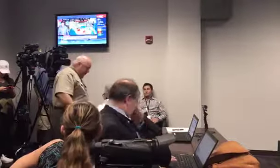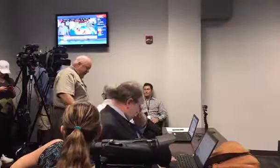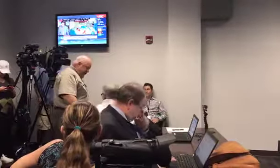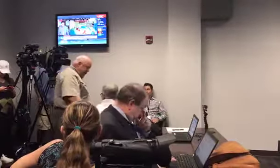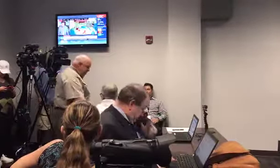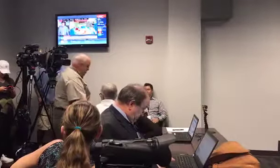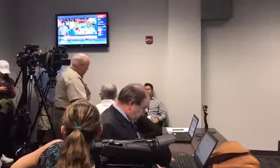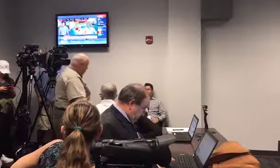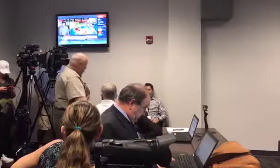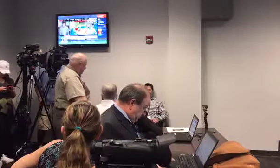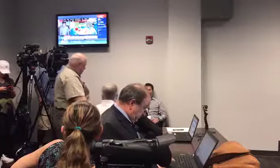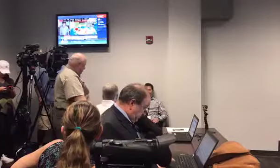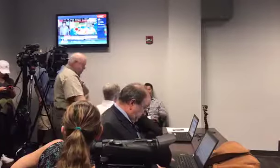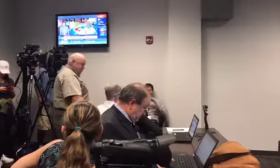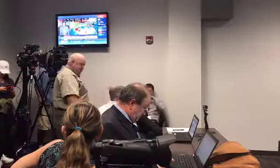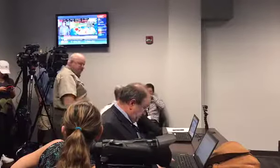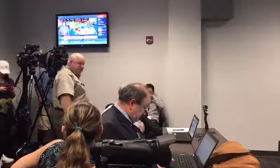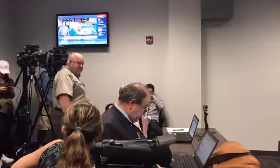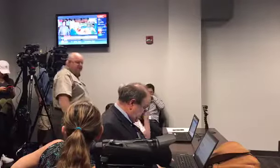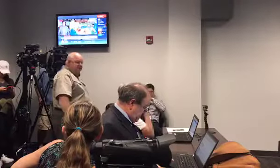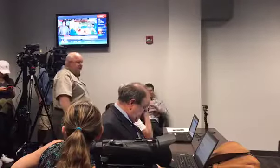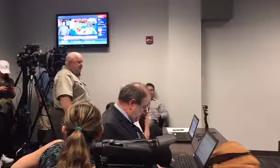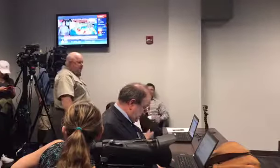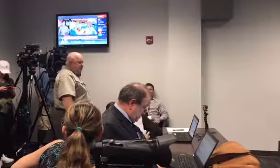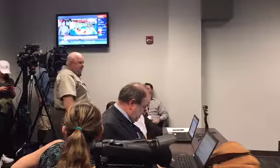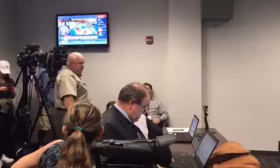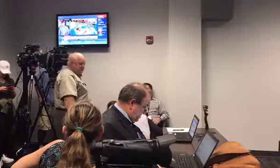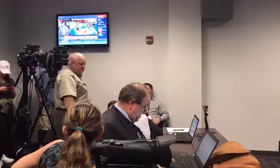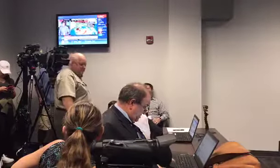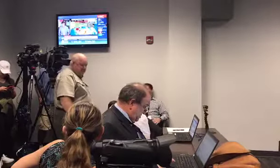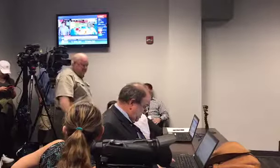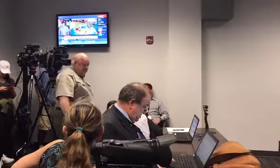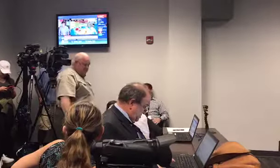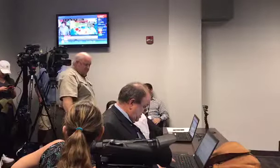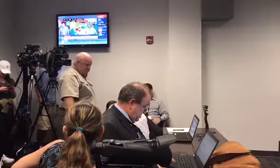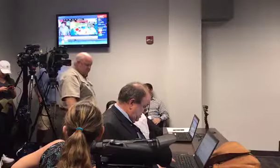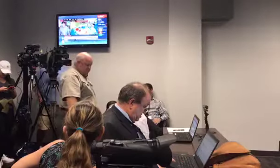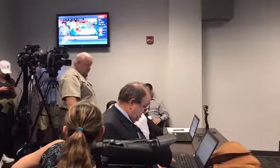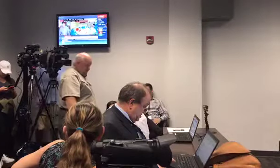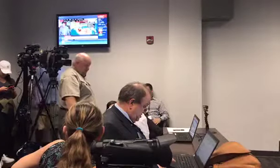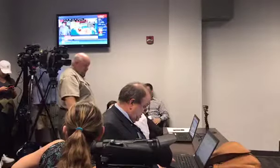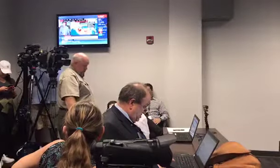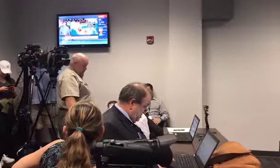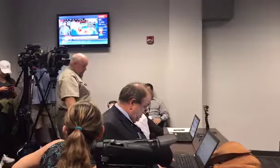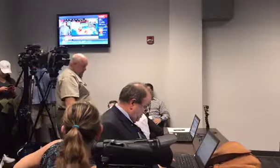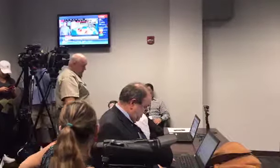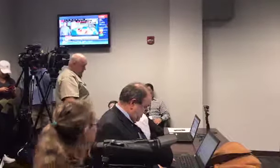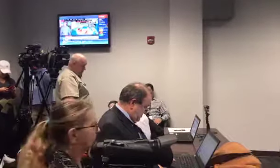All at ease in here? These babies are just a little bit.